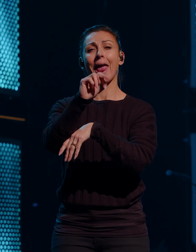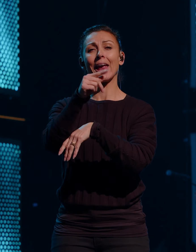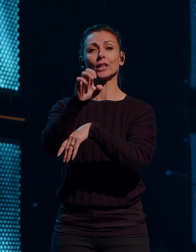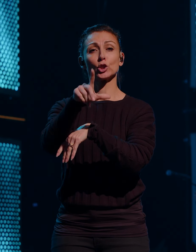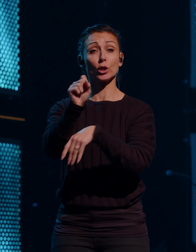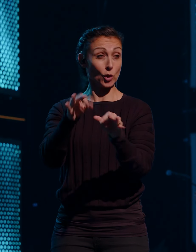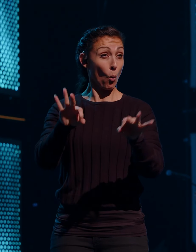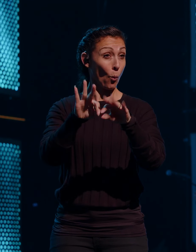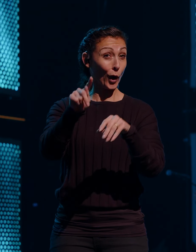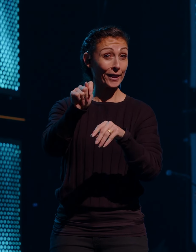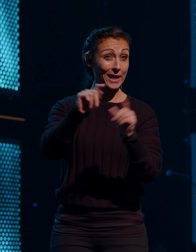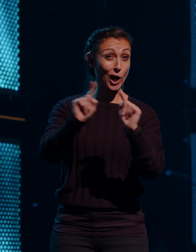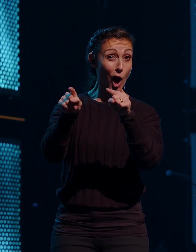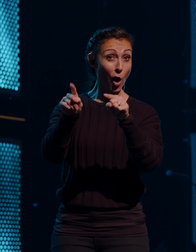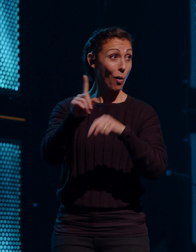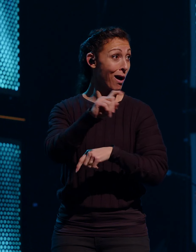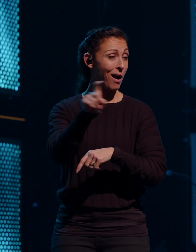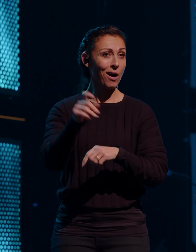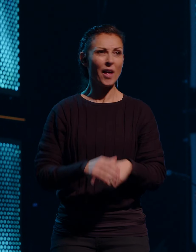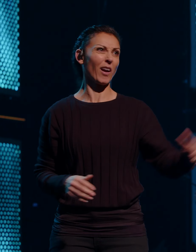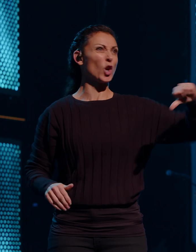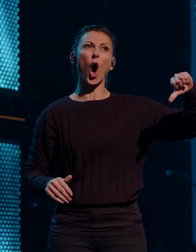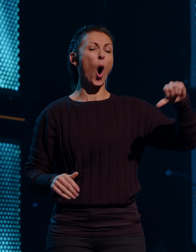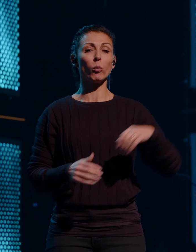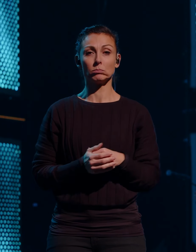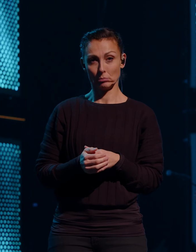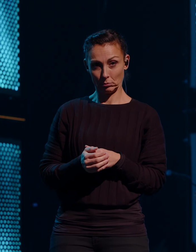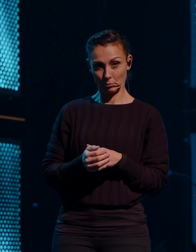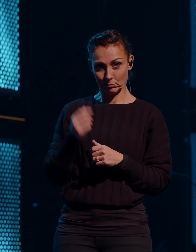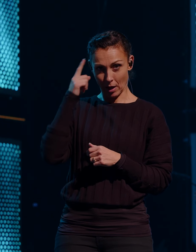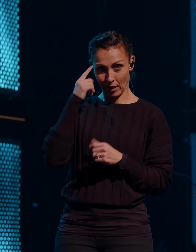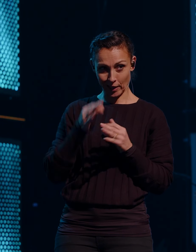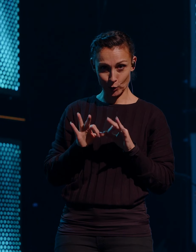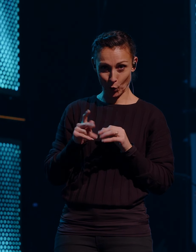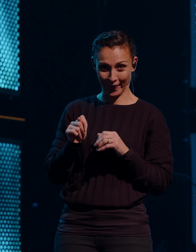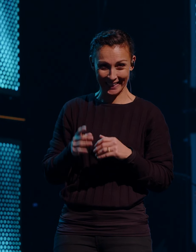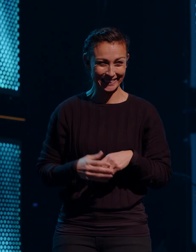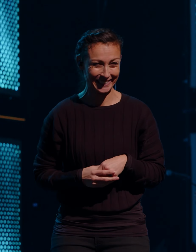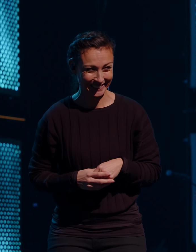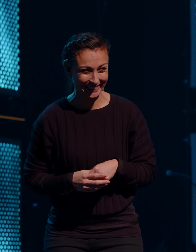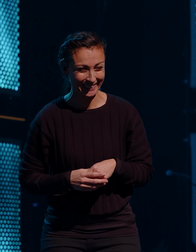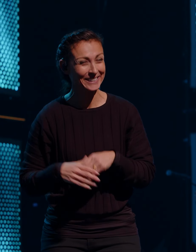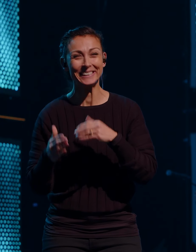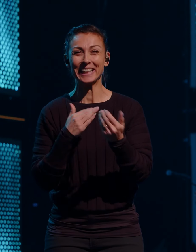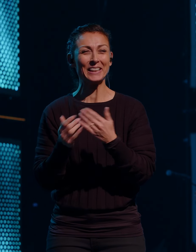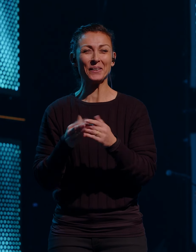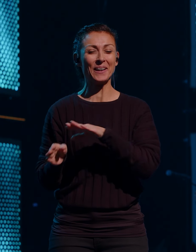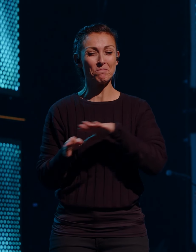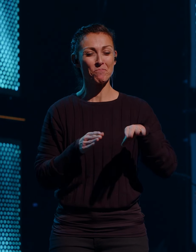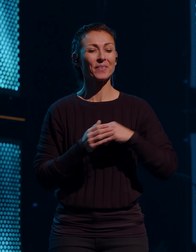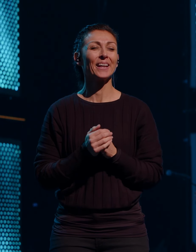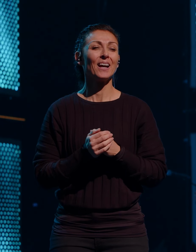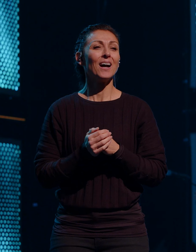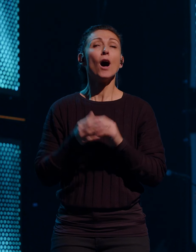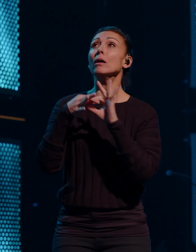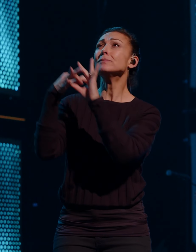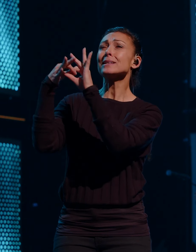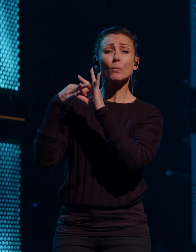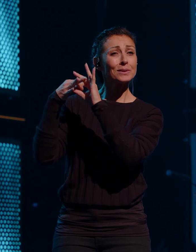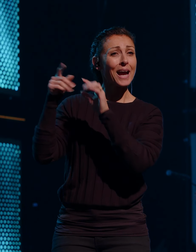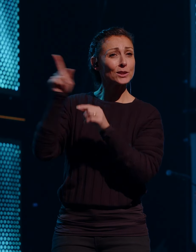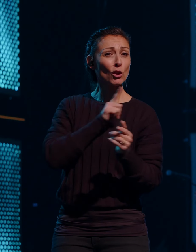I'll follow them, but I don't know if it's going to be worth it. I think we will constantly ask ourselves those types of questions in regards to following the Lord. Is it worth